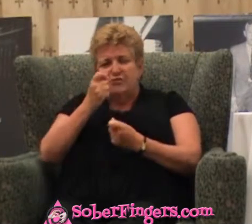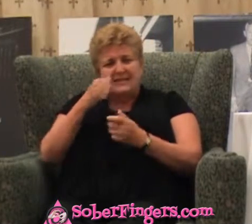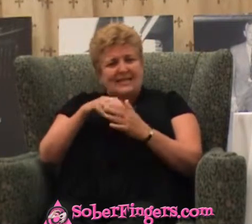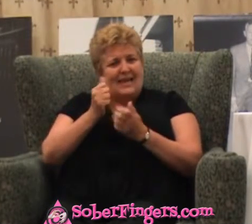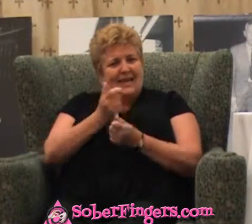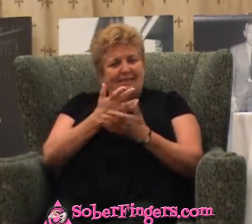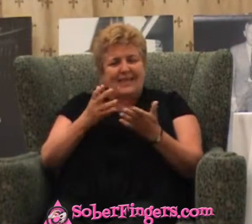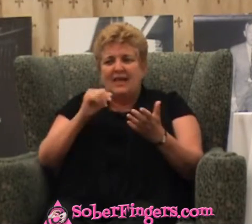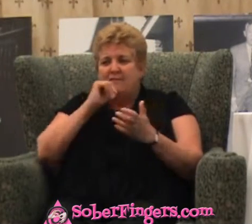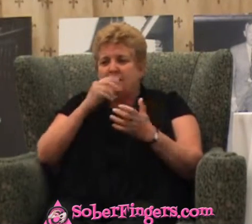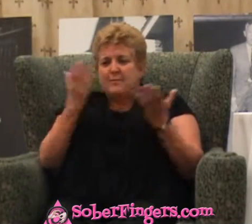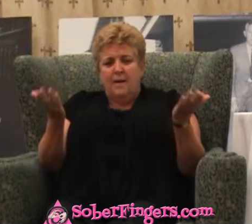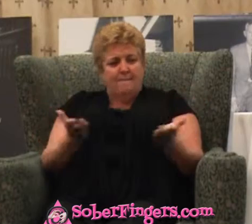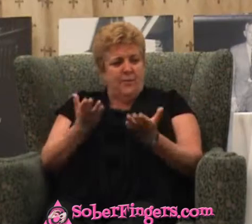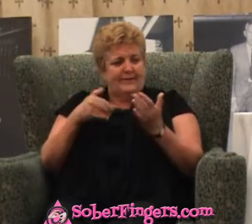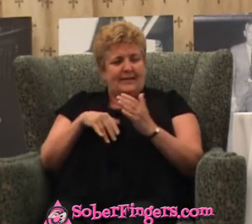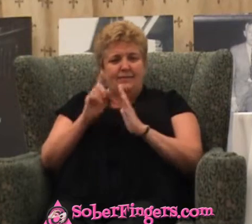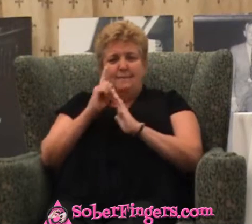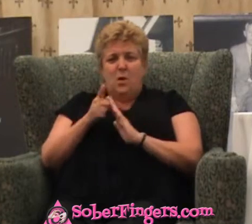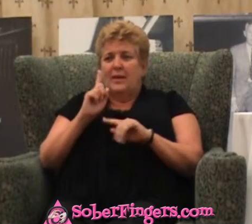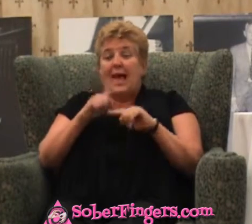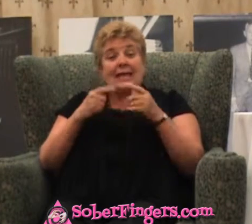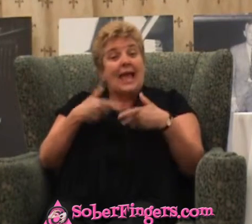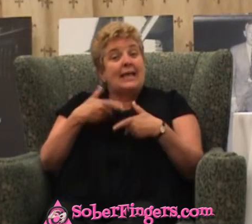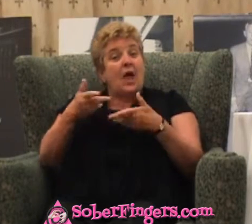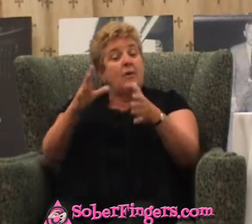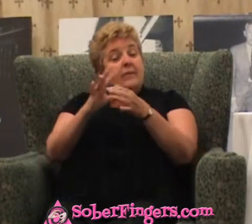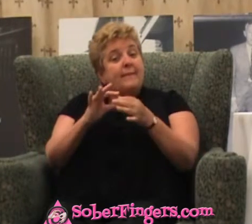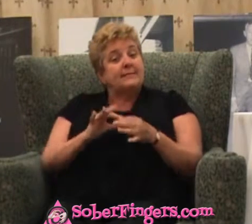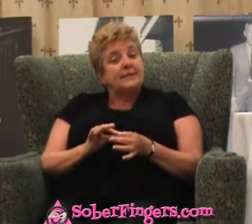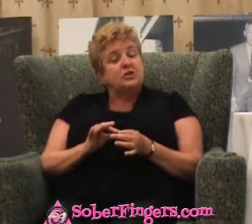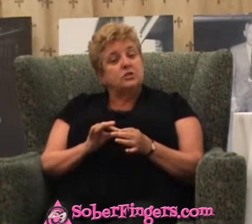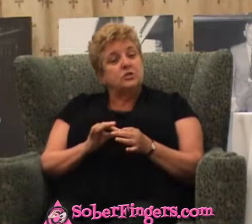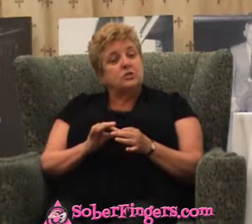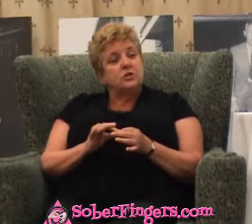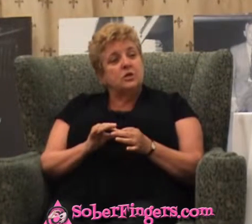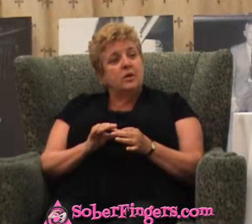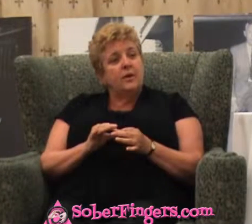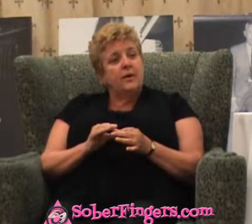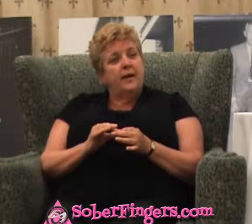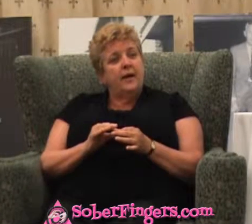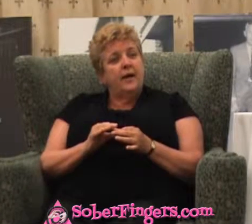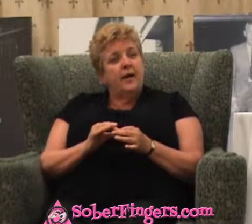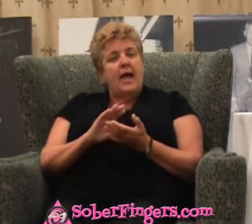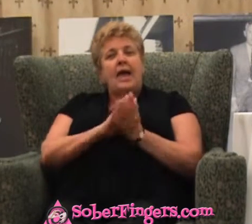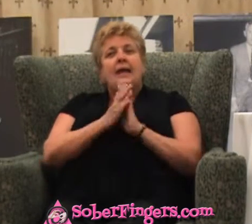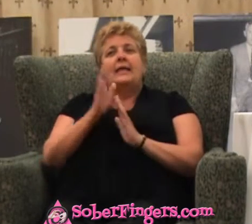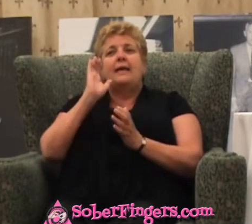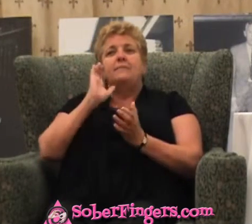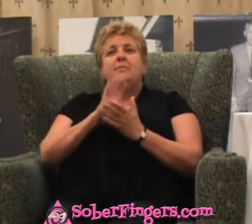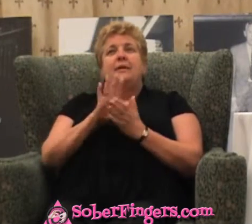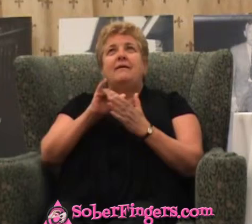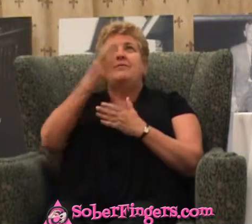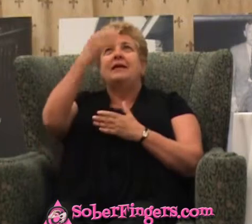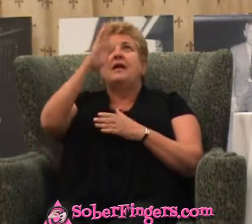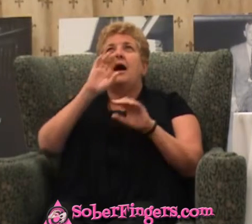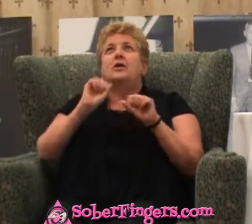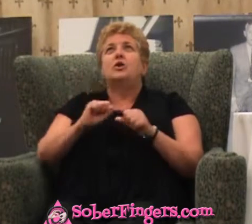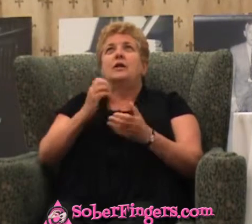in the moment, I can't carry the message. And I came to believe that God could restore me to sanity.